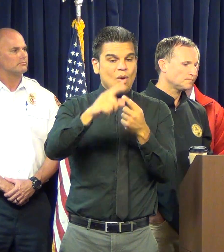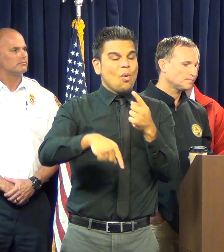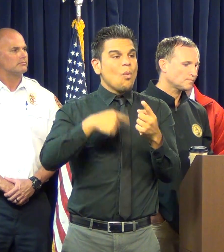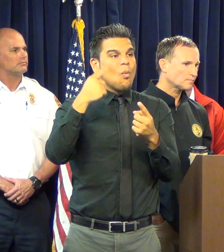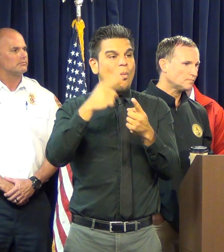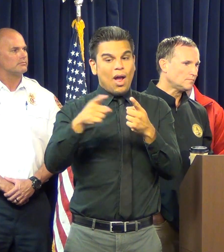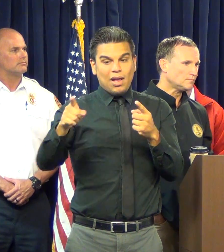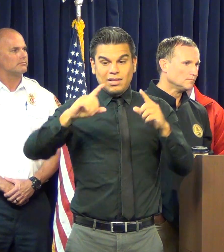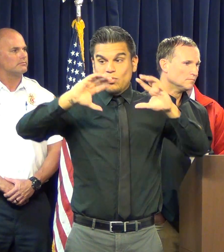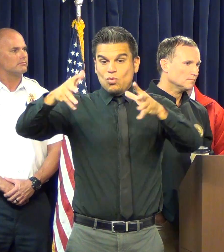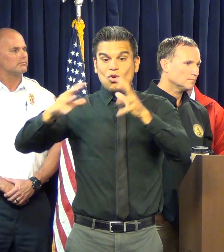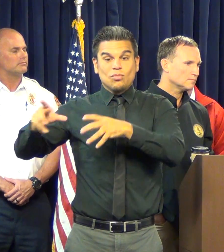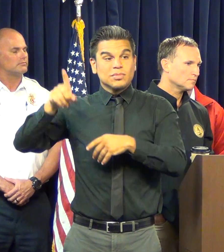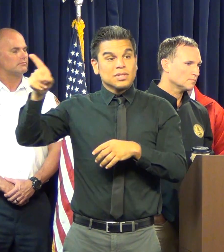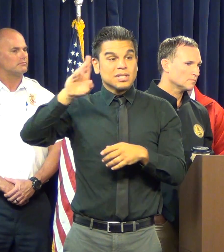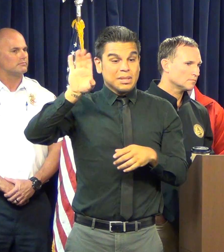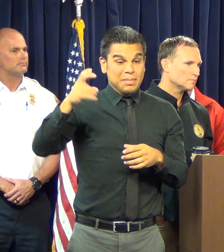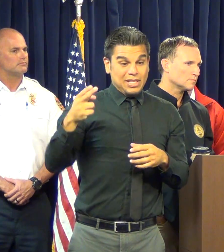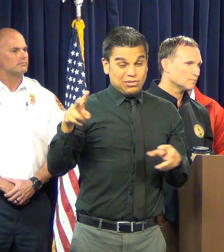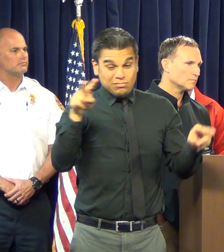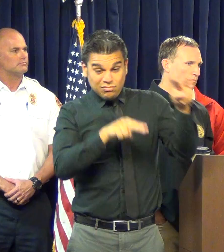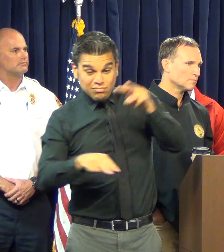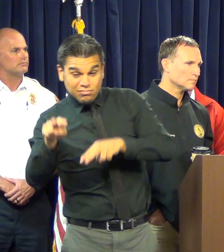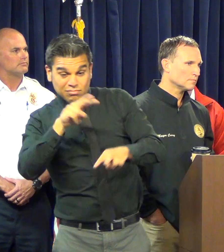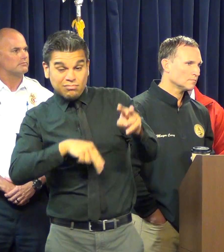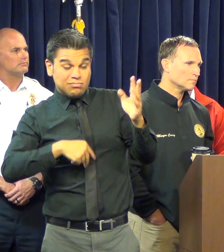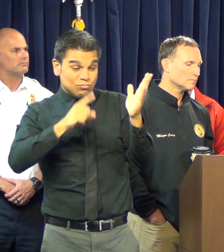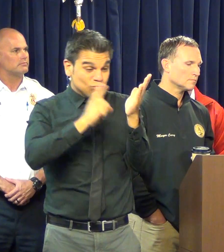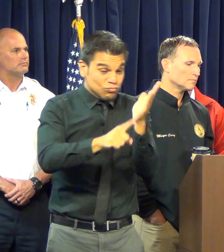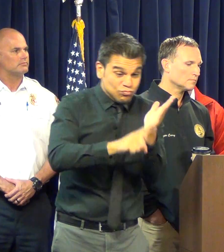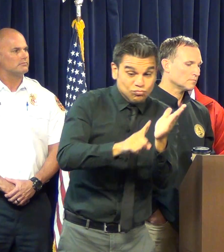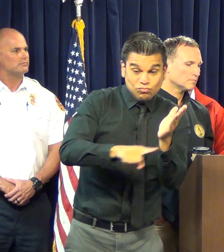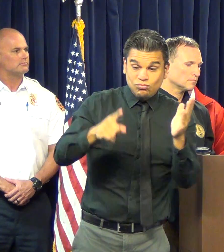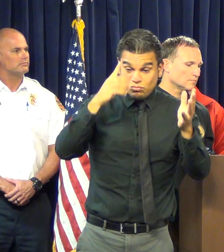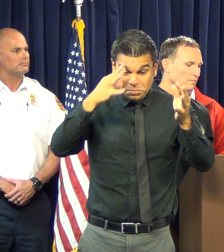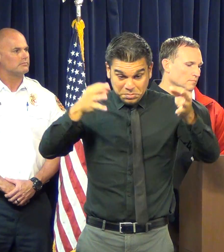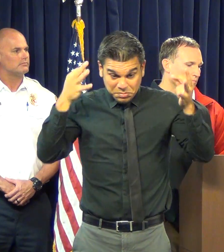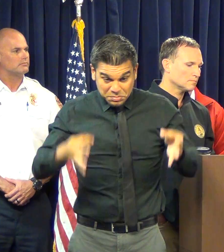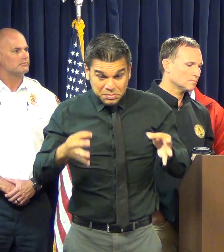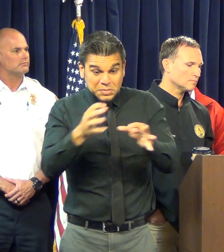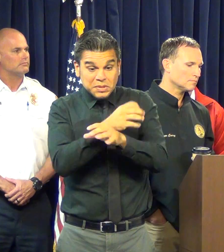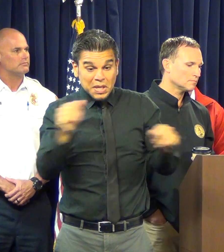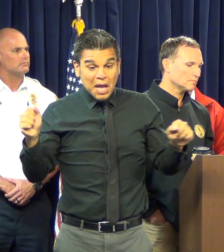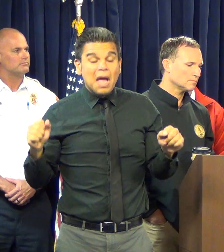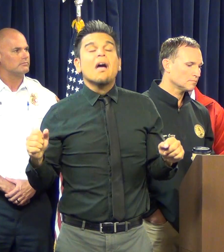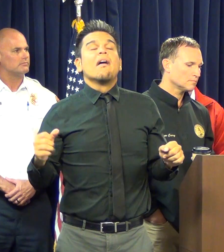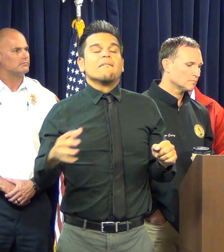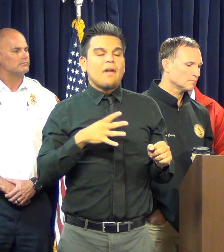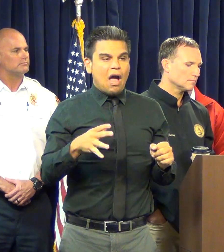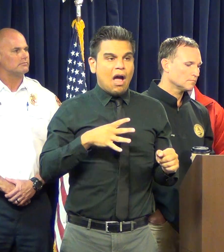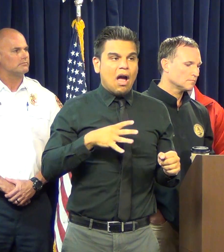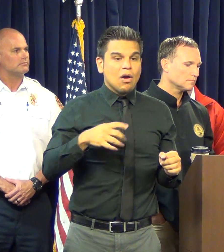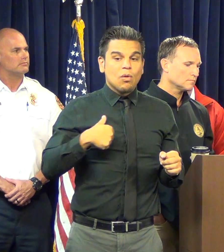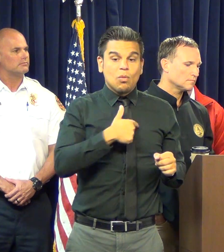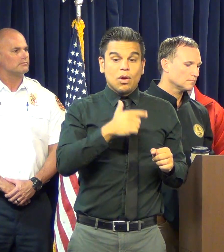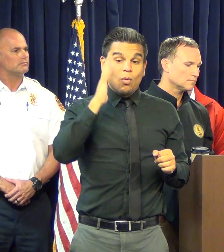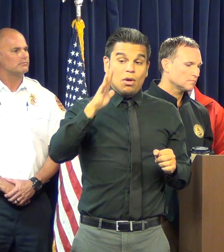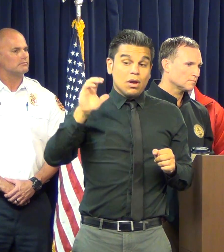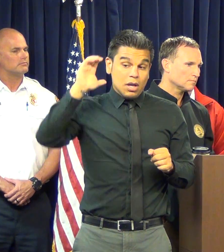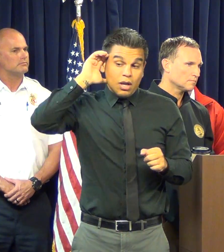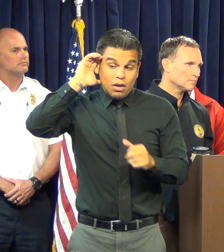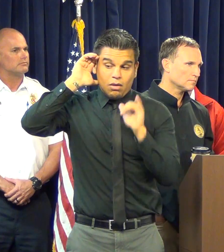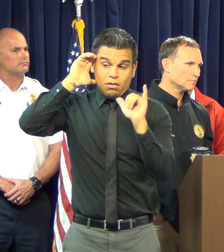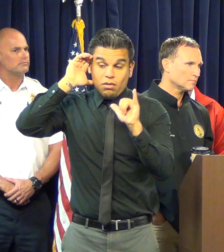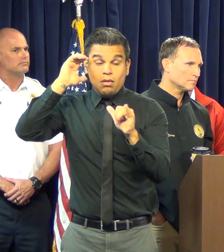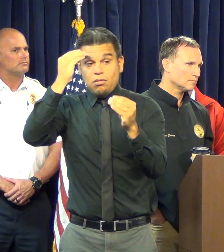and from JFRD and other partners have gone in and done that, made sure it's safe for people to be back in those communities, and then we